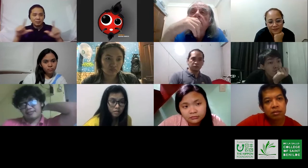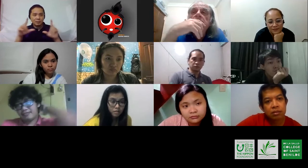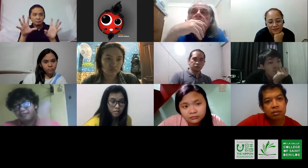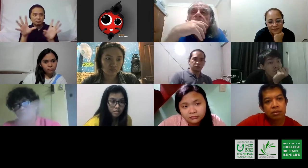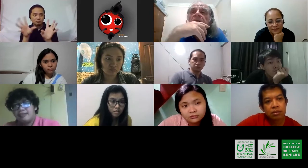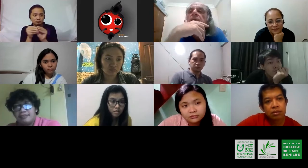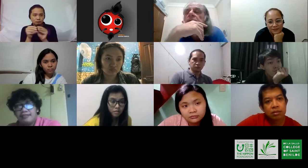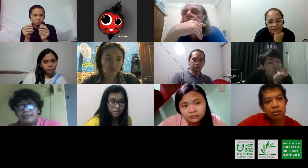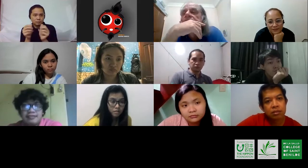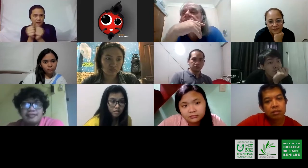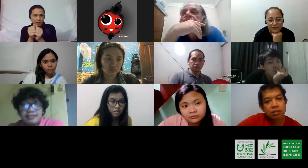neither.